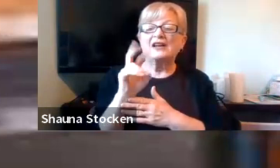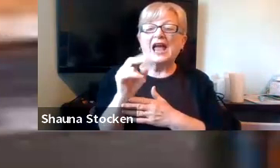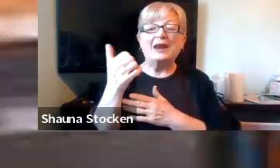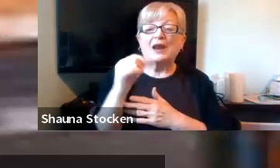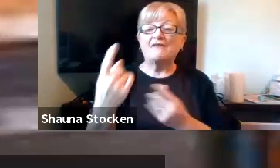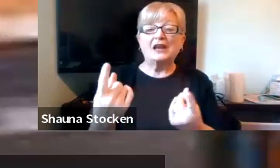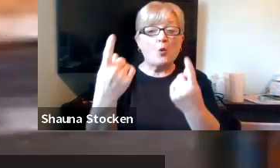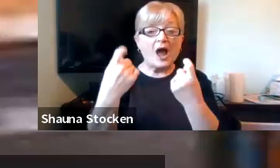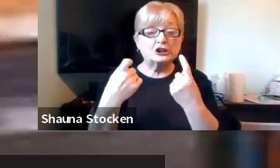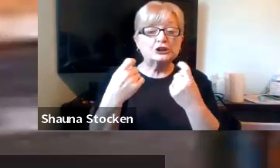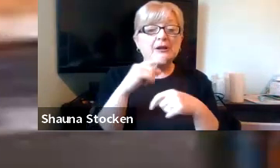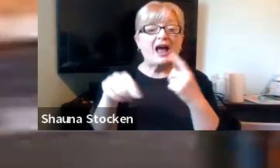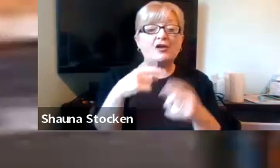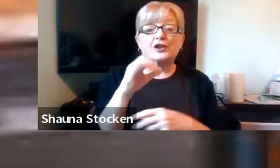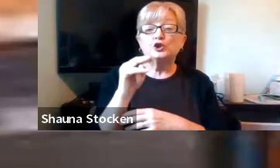June?